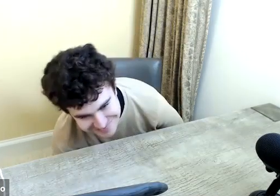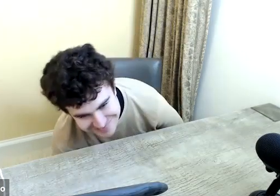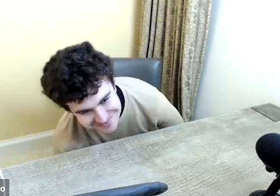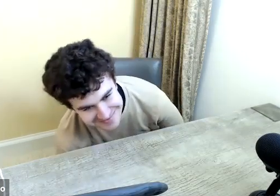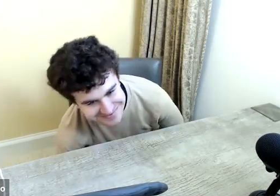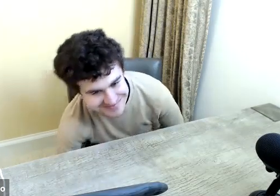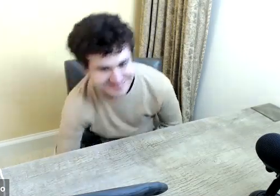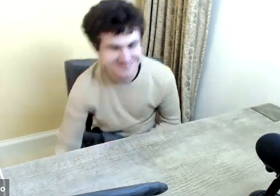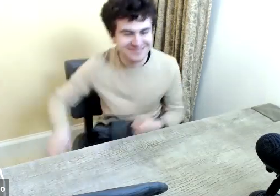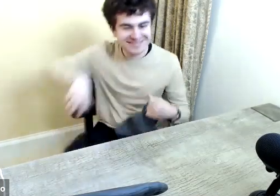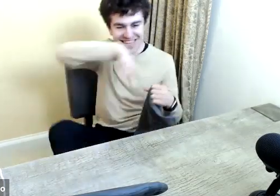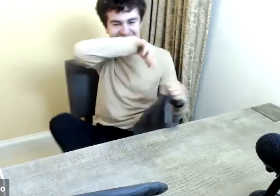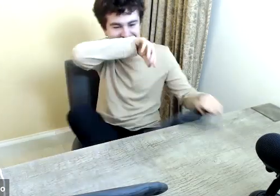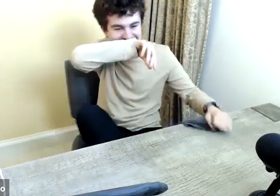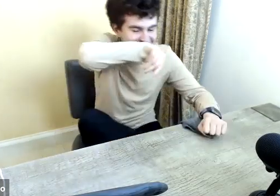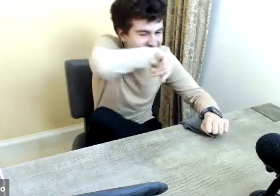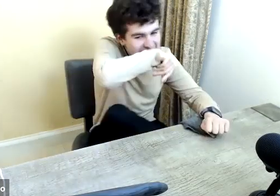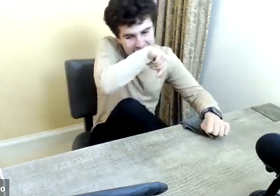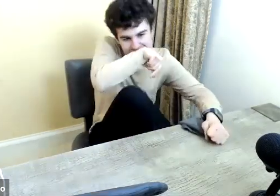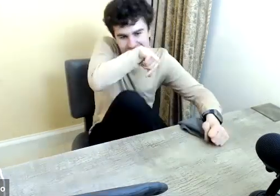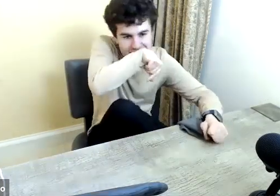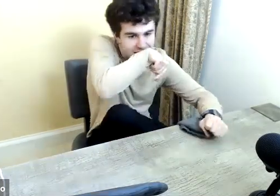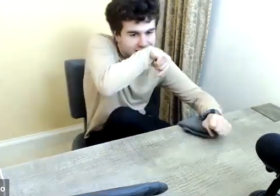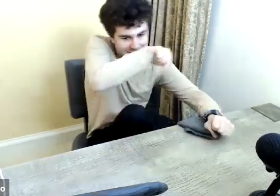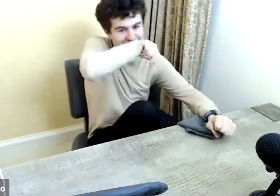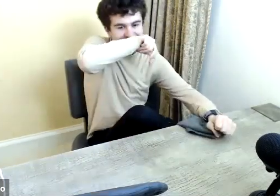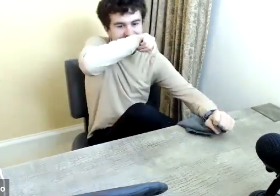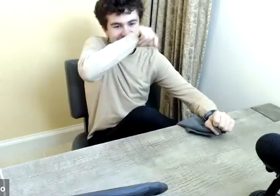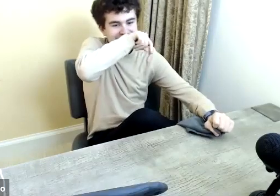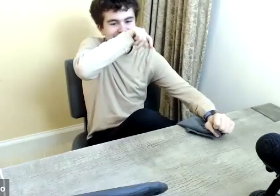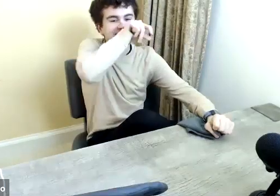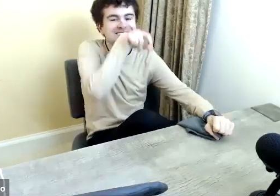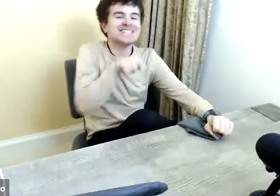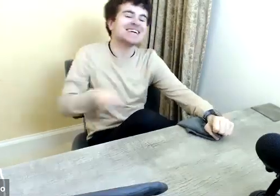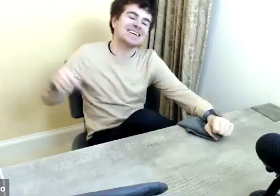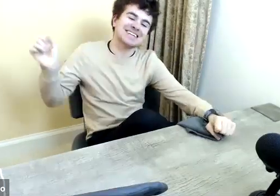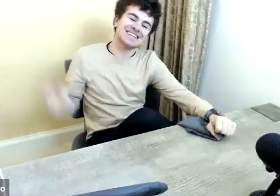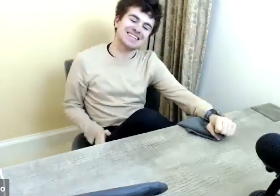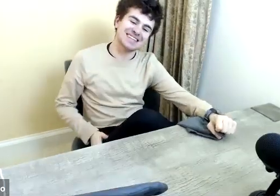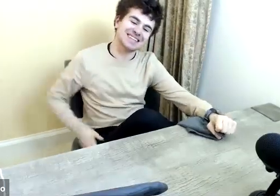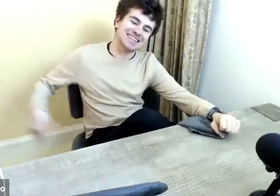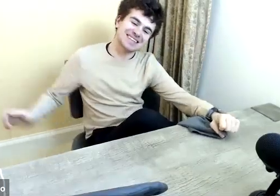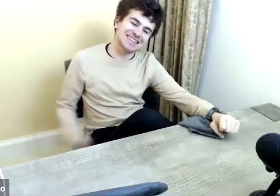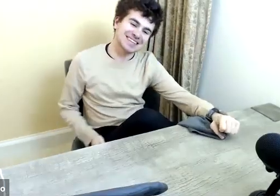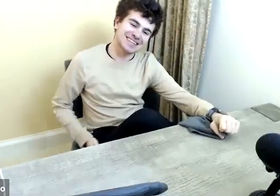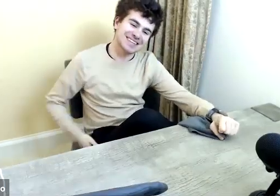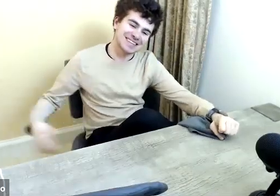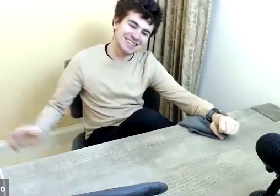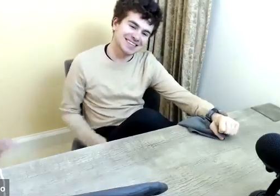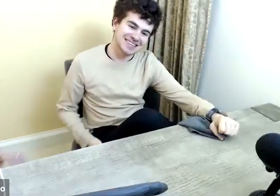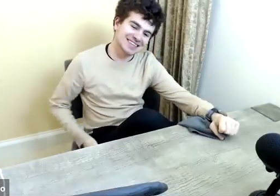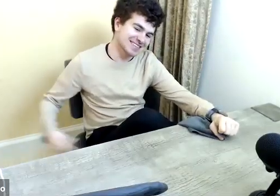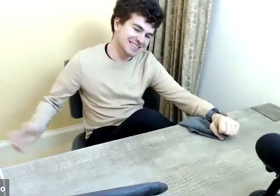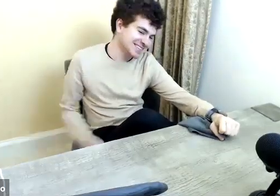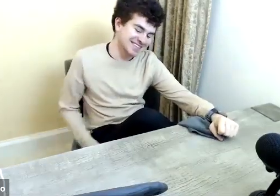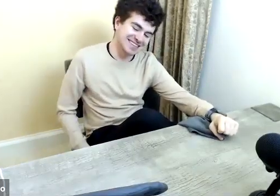and lonely. Missing huddle and missing understanding of disability culture was difficult. The more aware people are, the more they